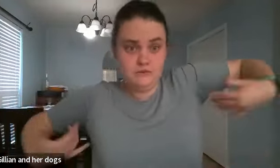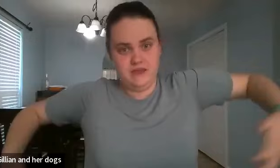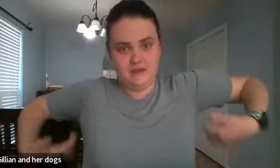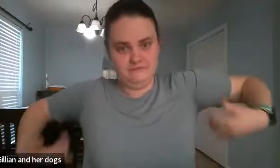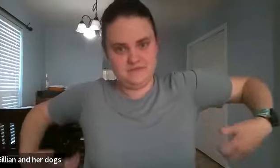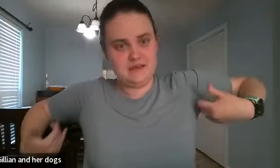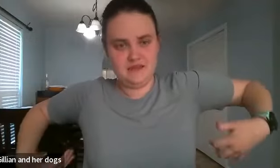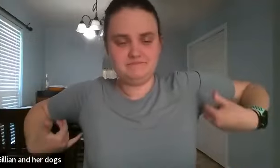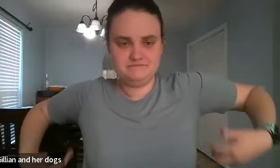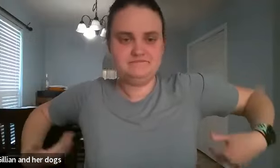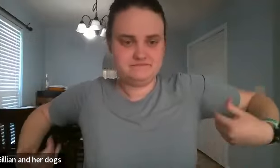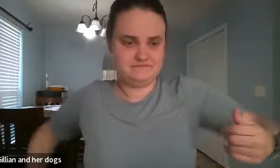Yeah, same thing.